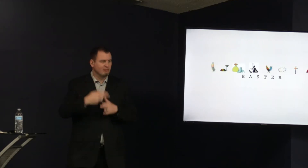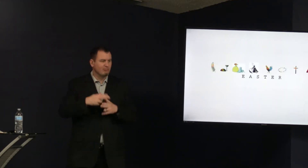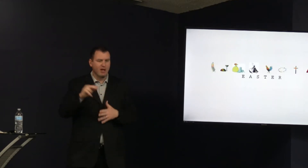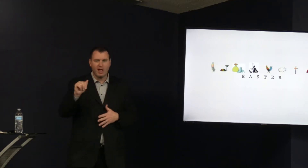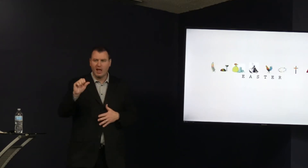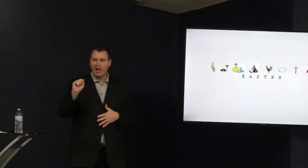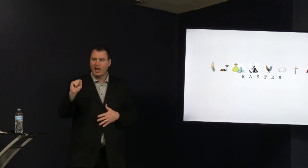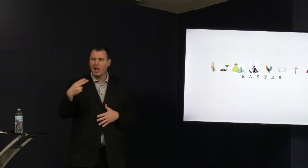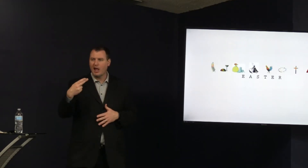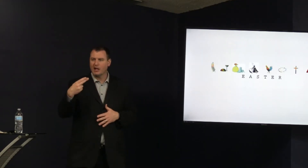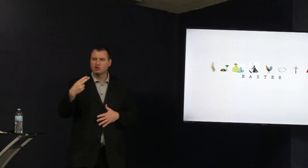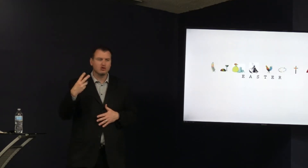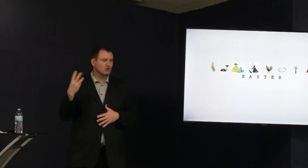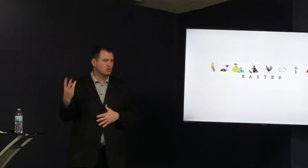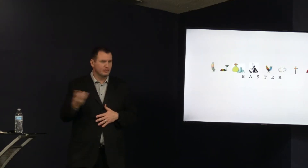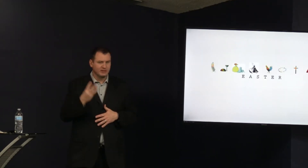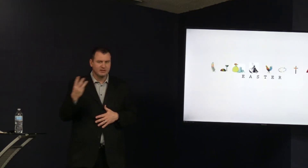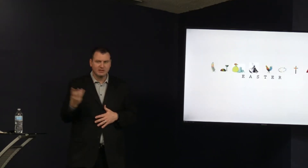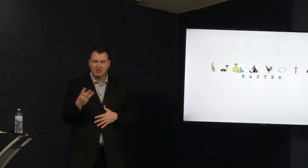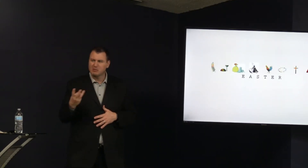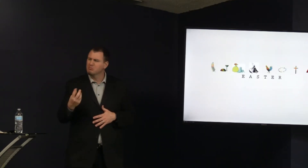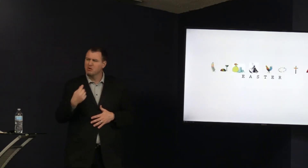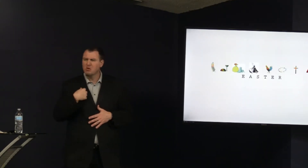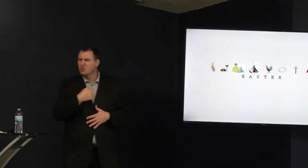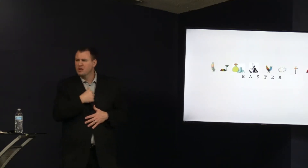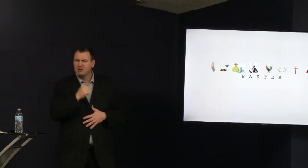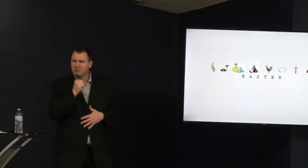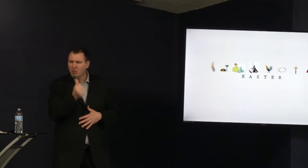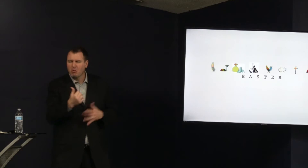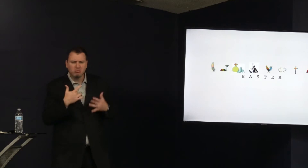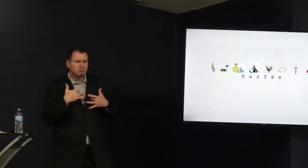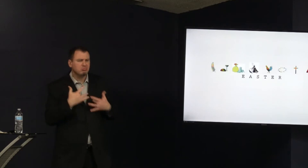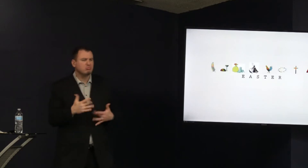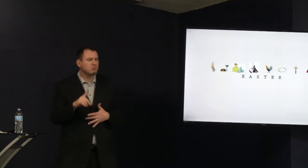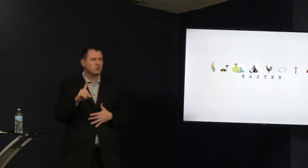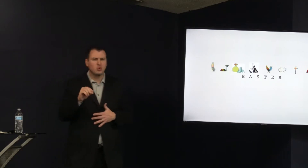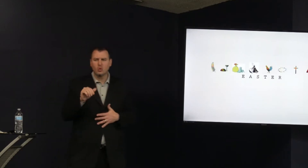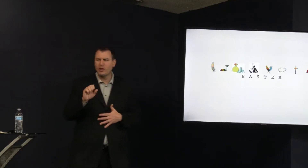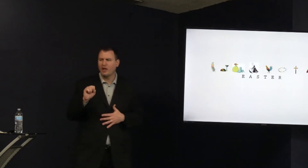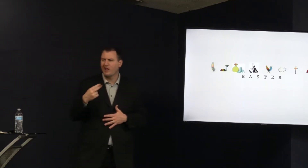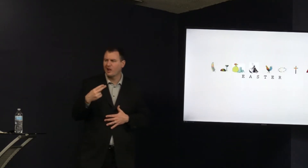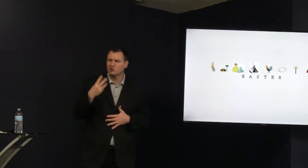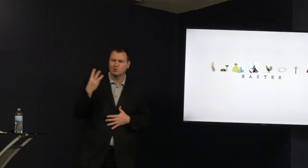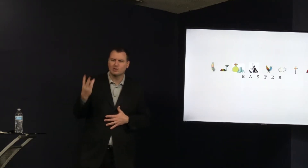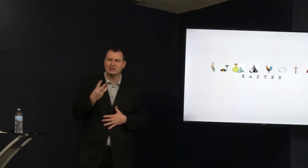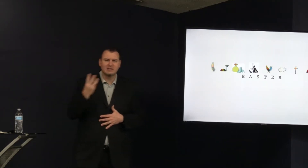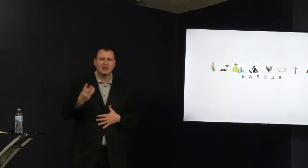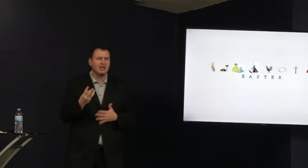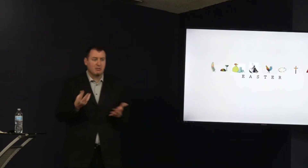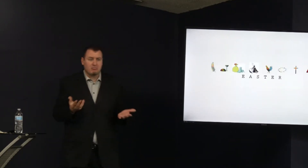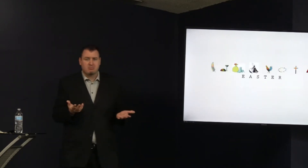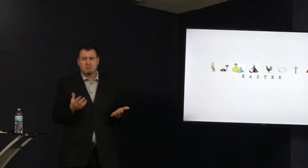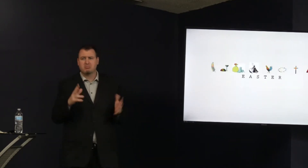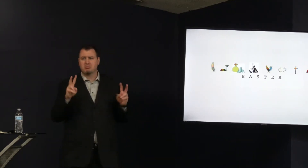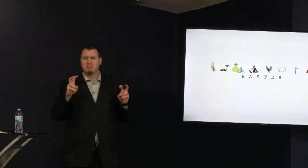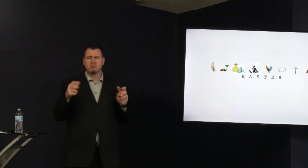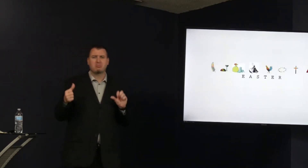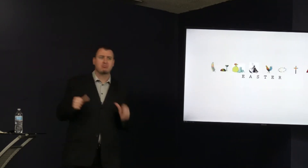during this time, this week is Lent week and Ash Wednesday. We typically don't do